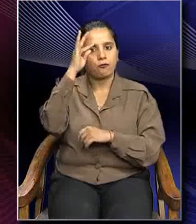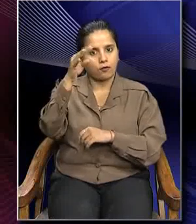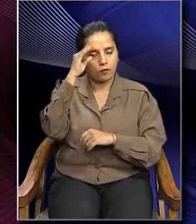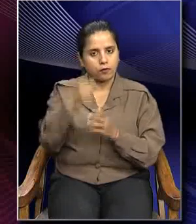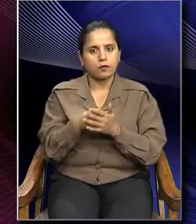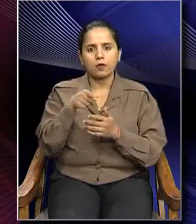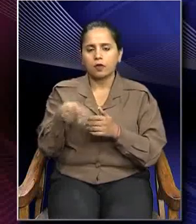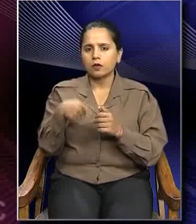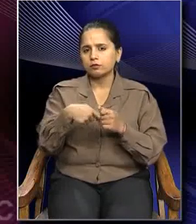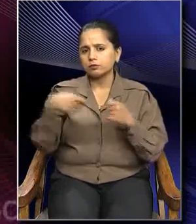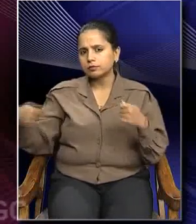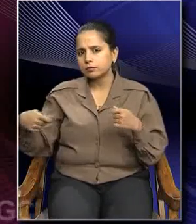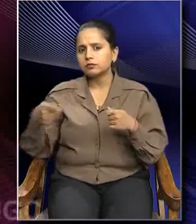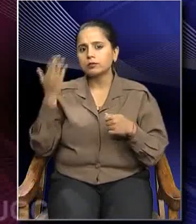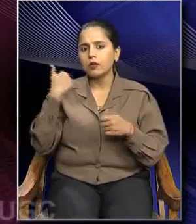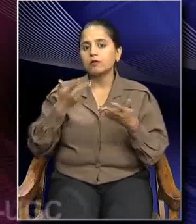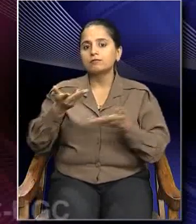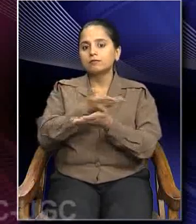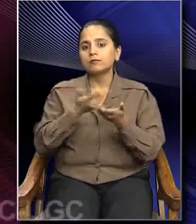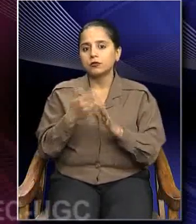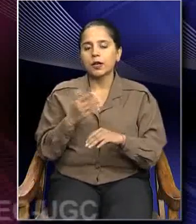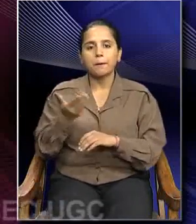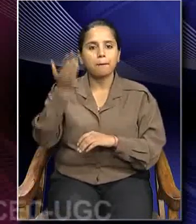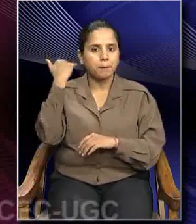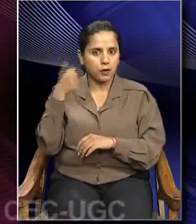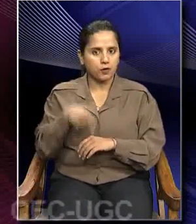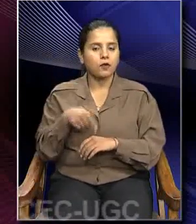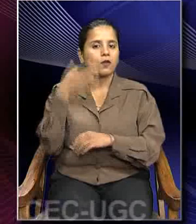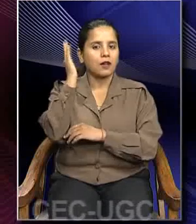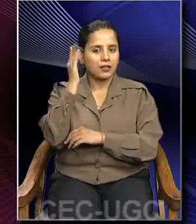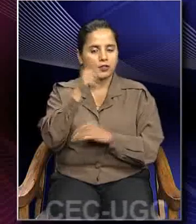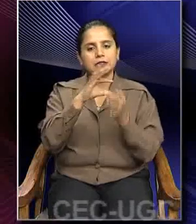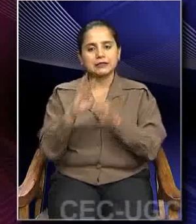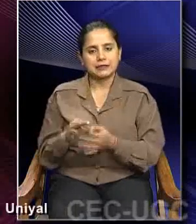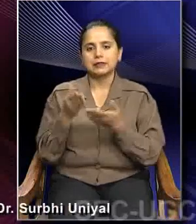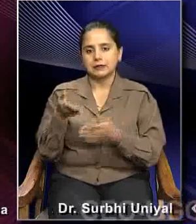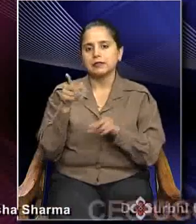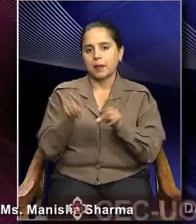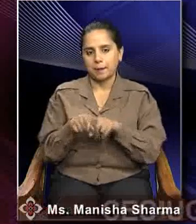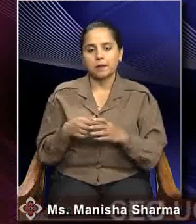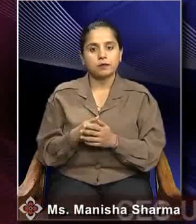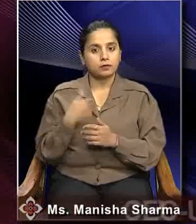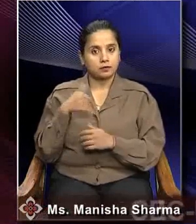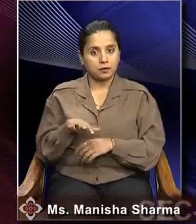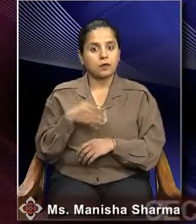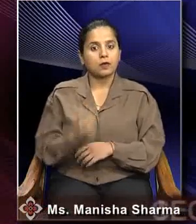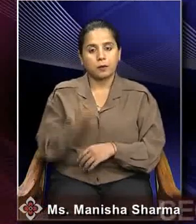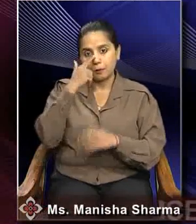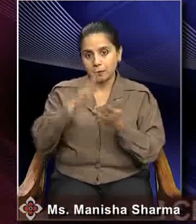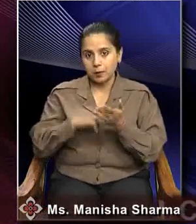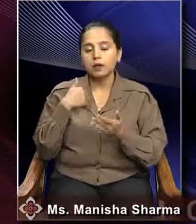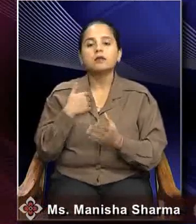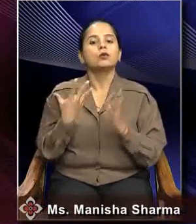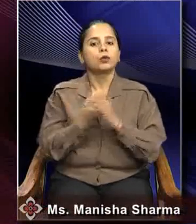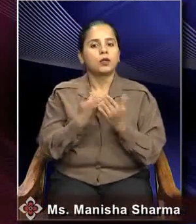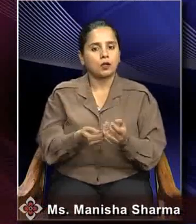an extension of what we had discussed in the previous lectures. We have with us Miss Manisha, who will